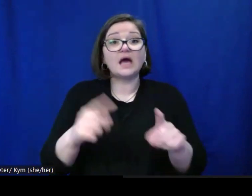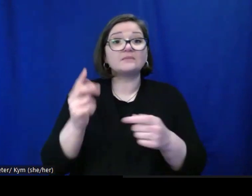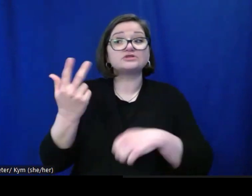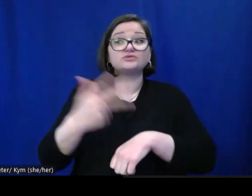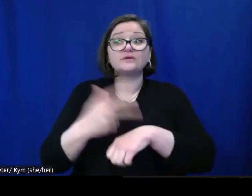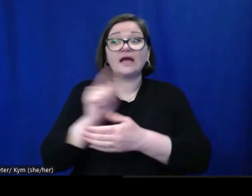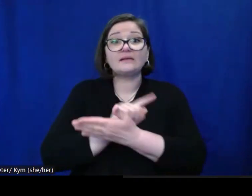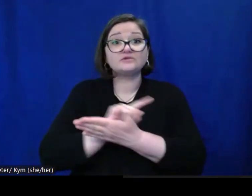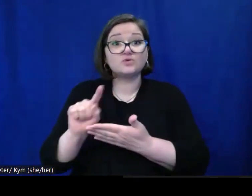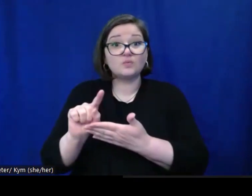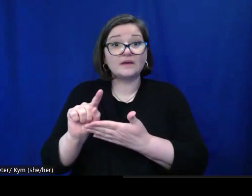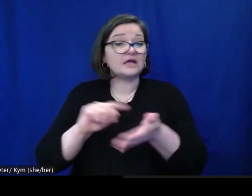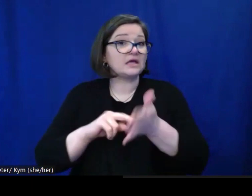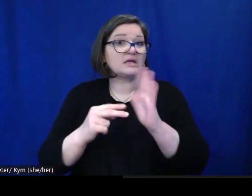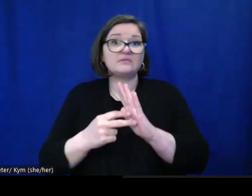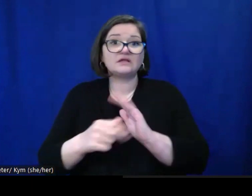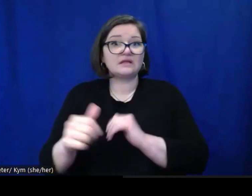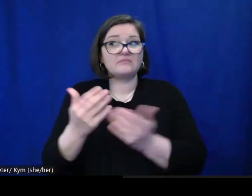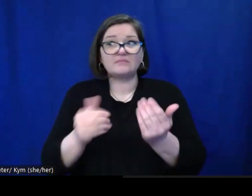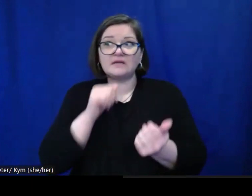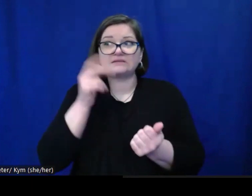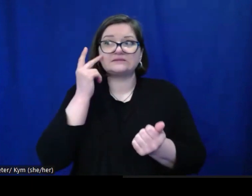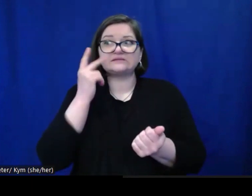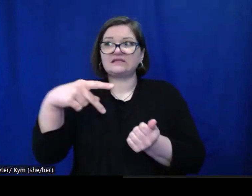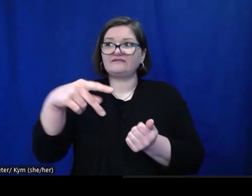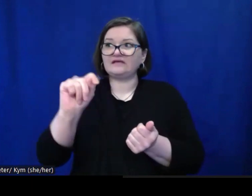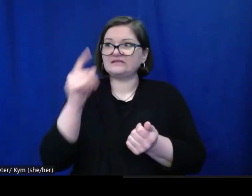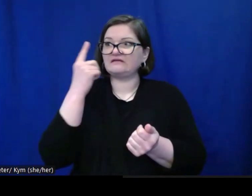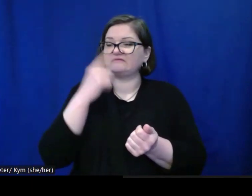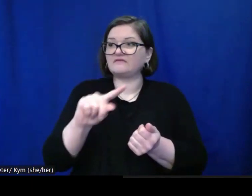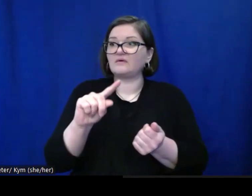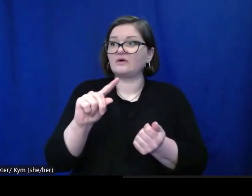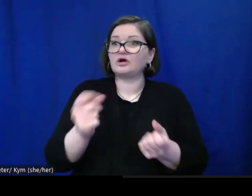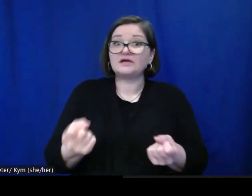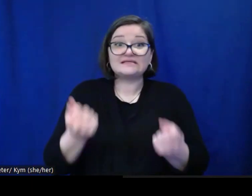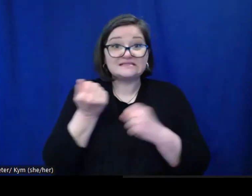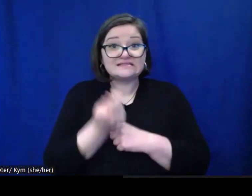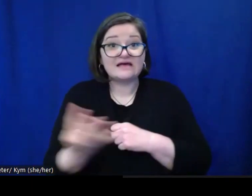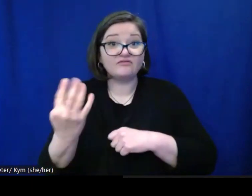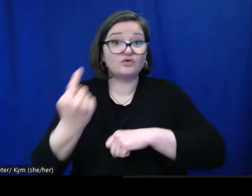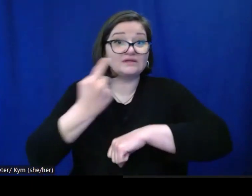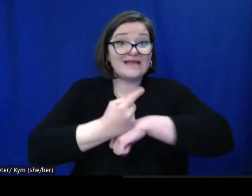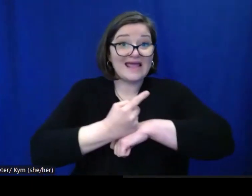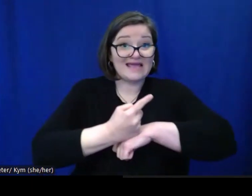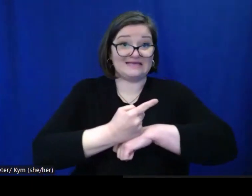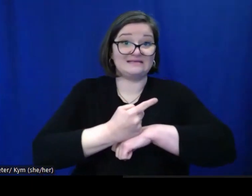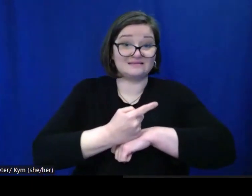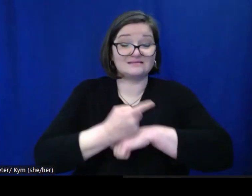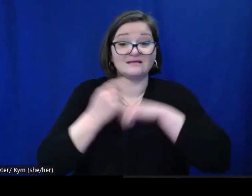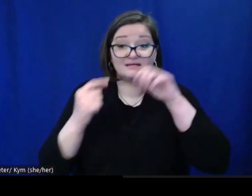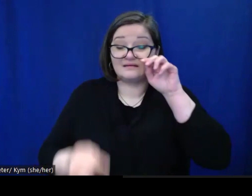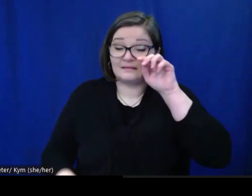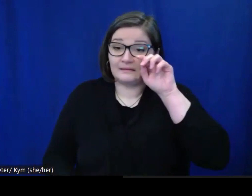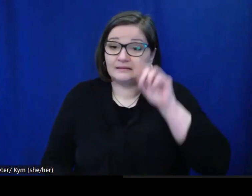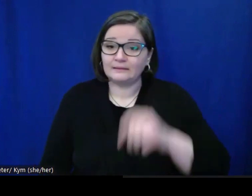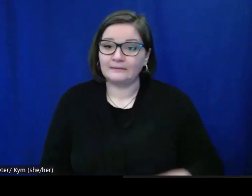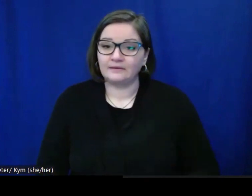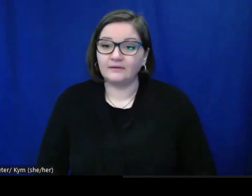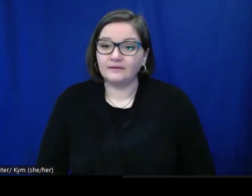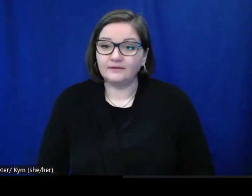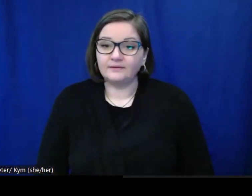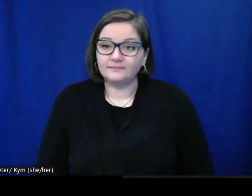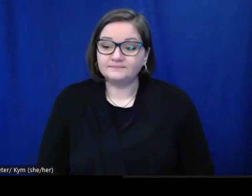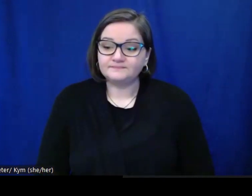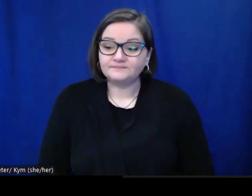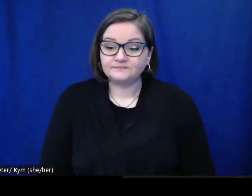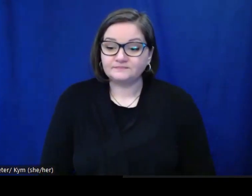week, they may not be seen by the physical therapist for multiple days. And they're not, and